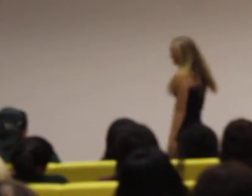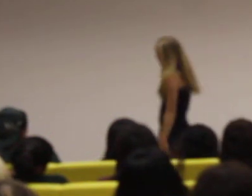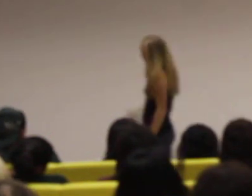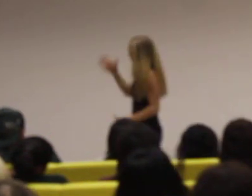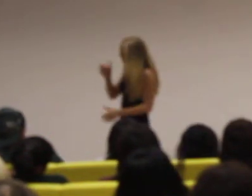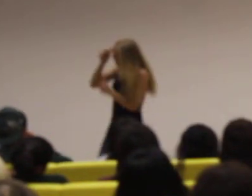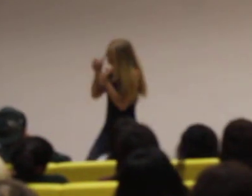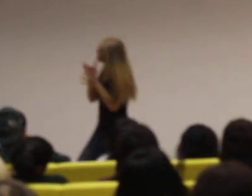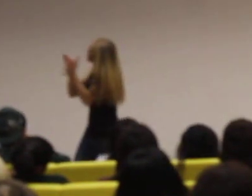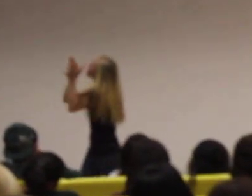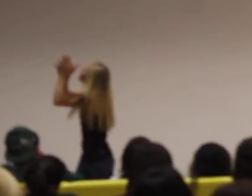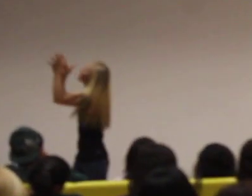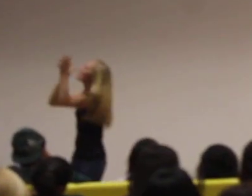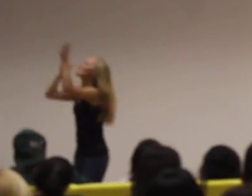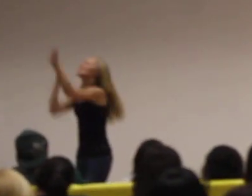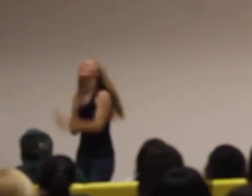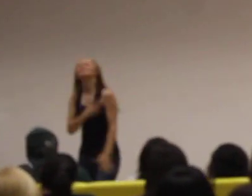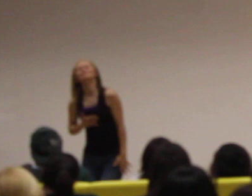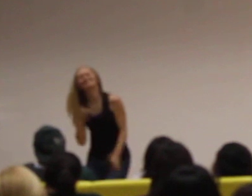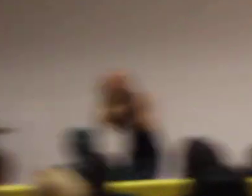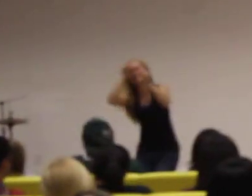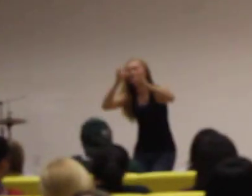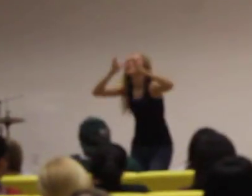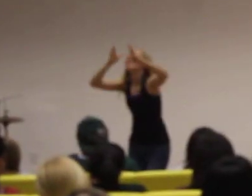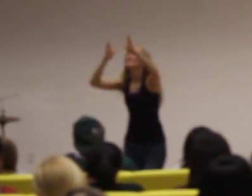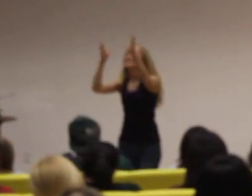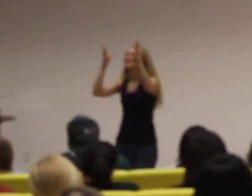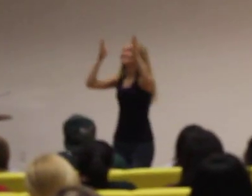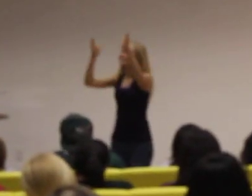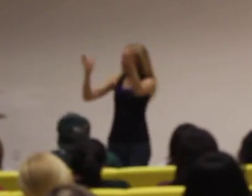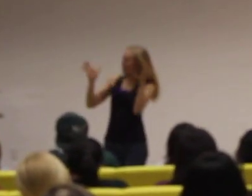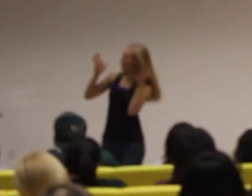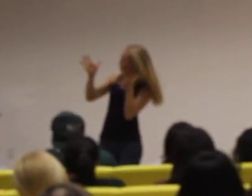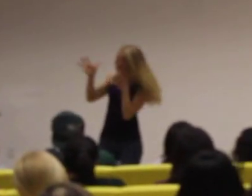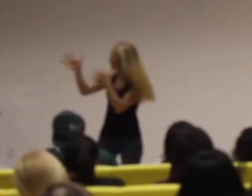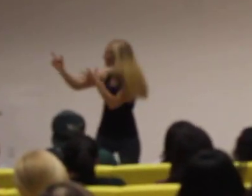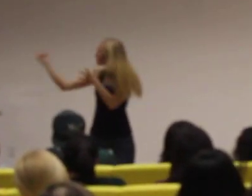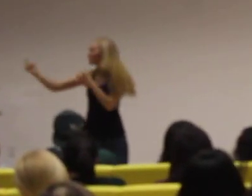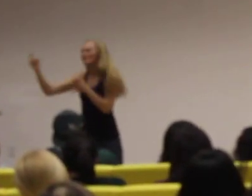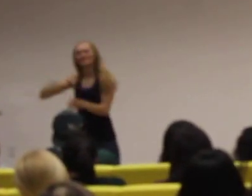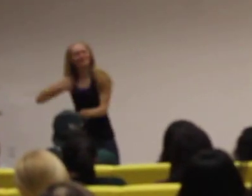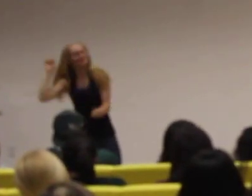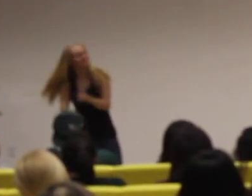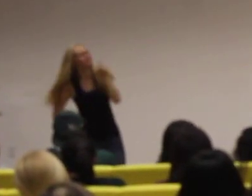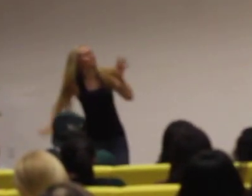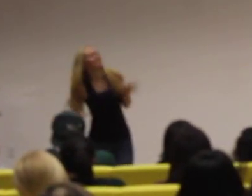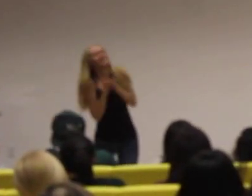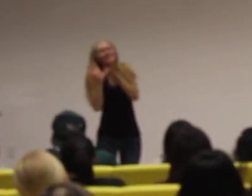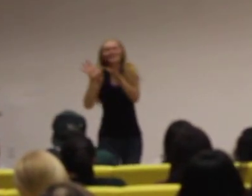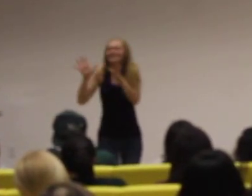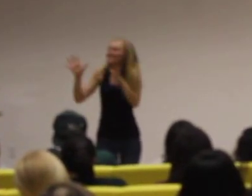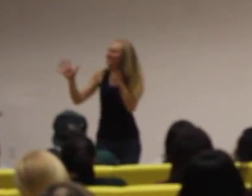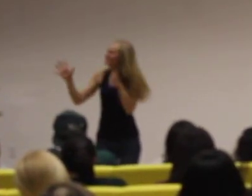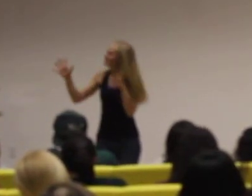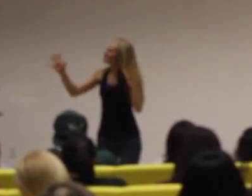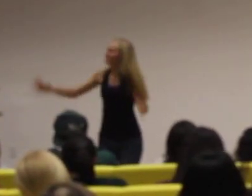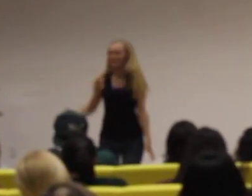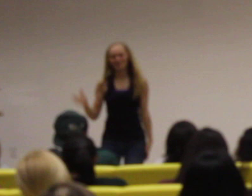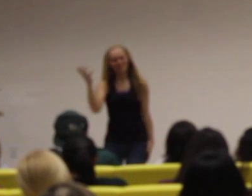Oh, Father, please put it on your I feel alone, but I can't let you go